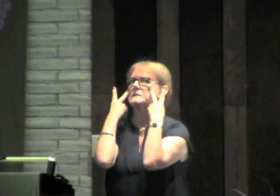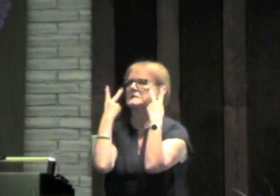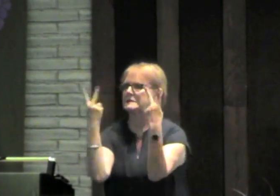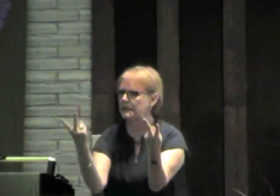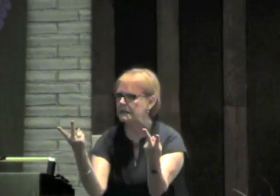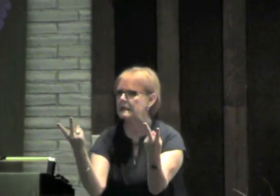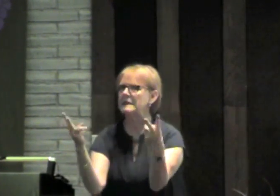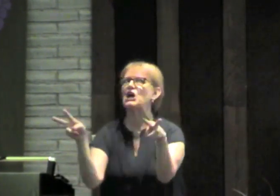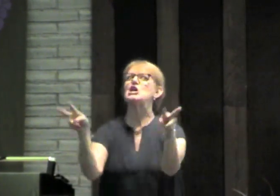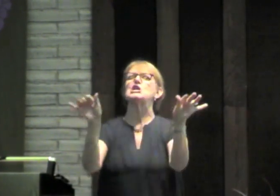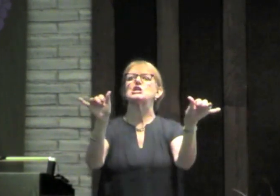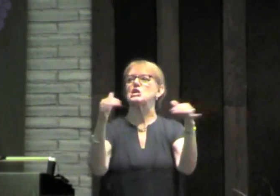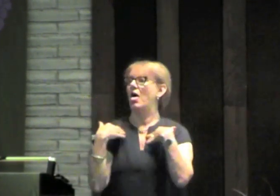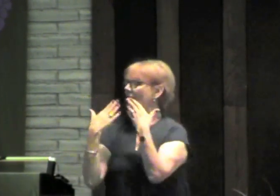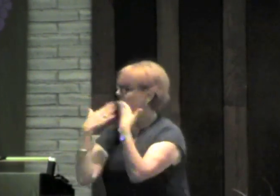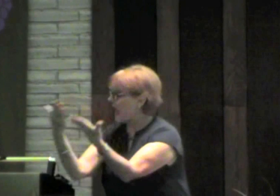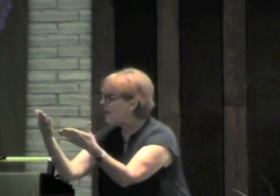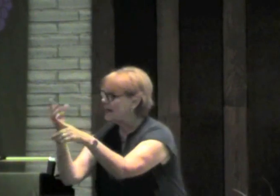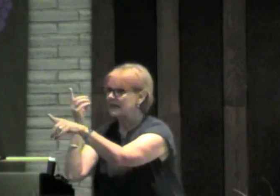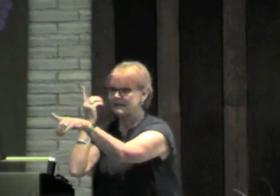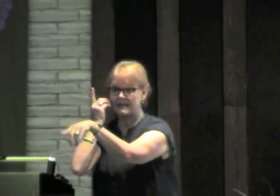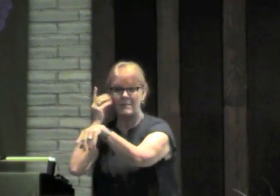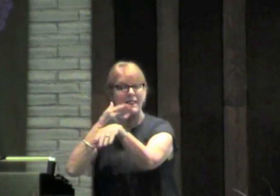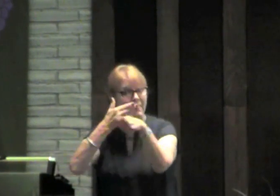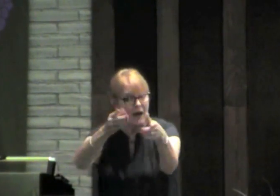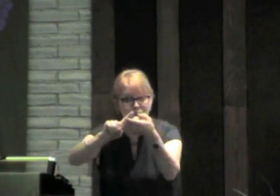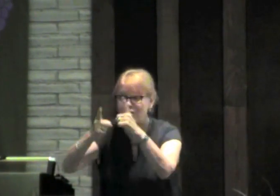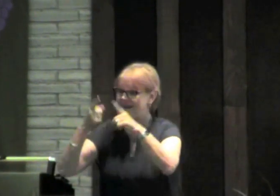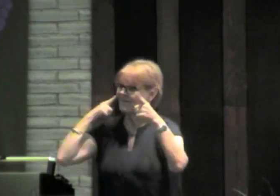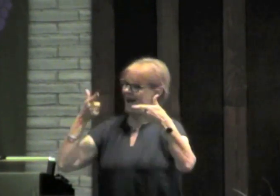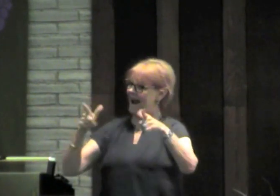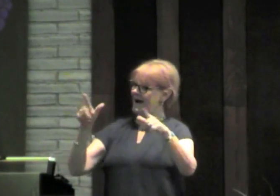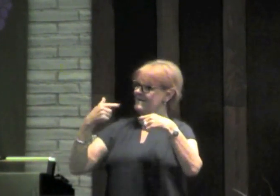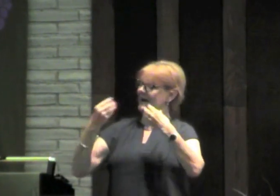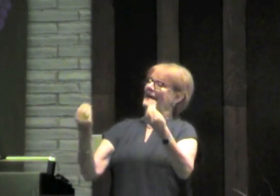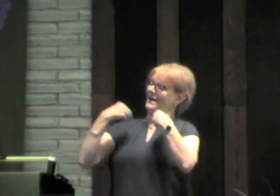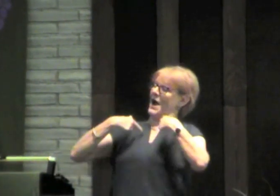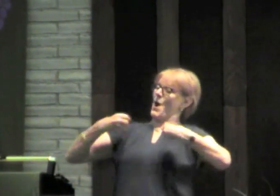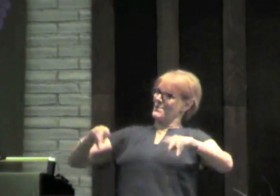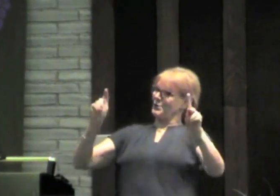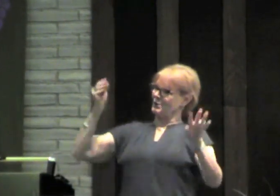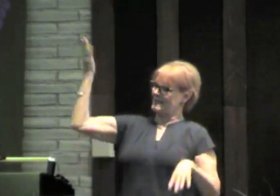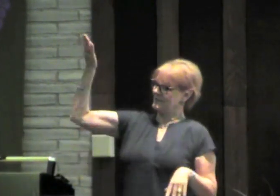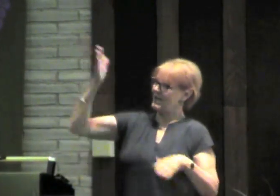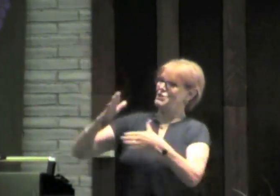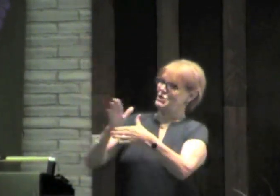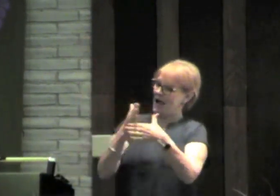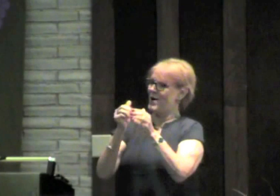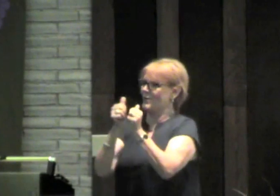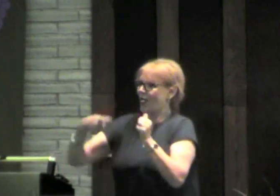for giving us that opportunity to see. And I thank Debbie and our friends for giving me the opportunity now to share this